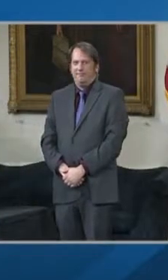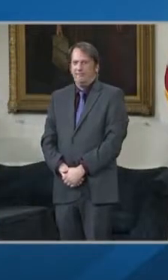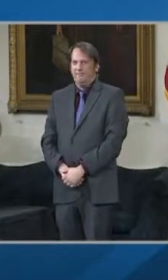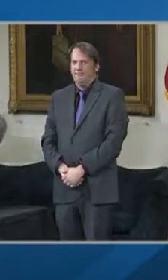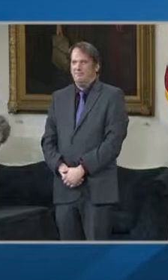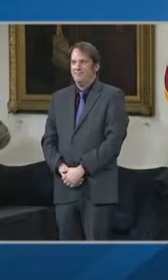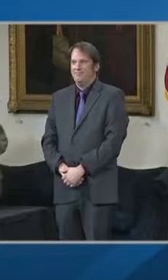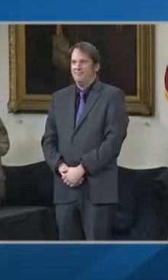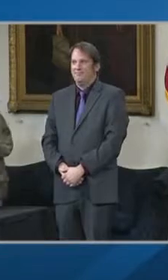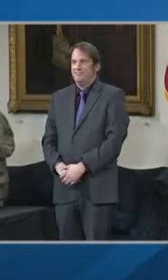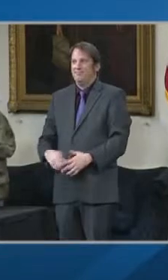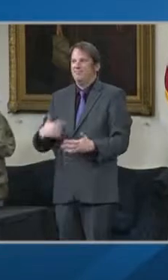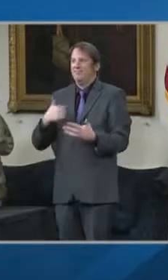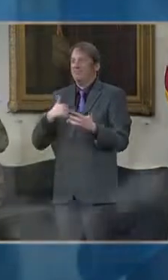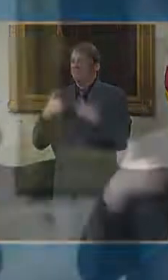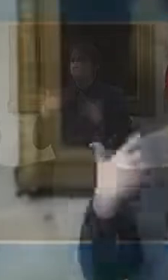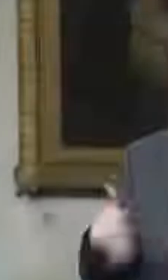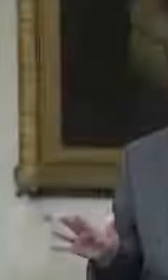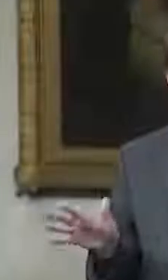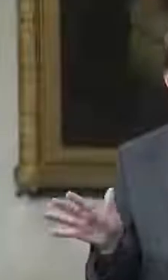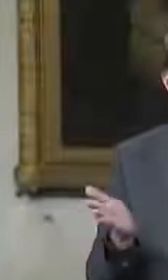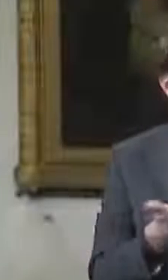that we'd be happy to take a few questions.